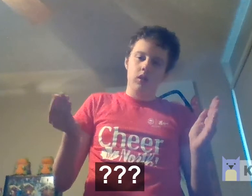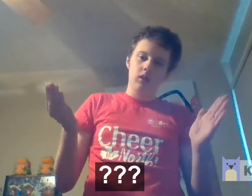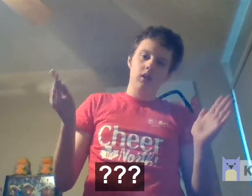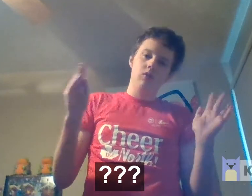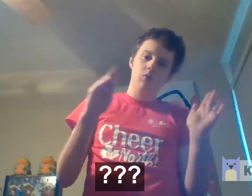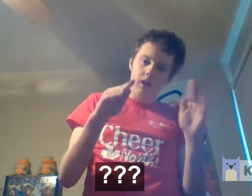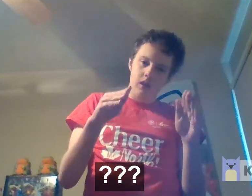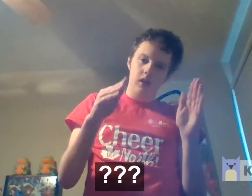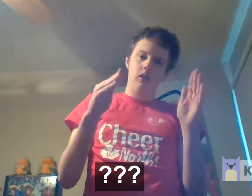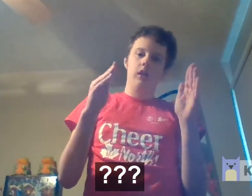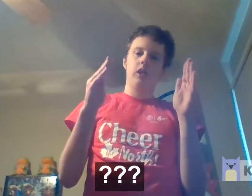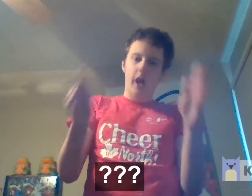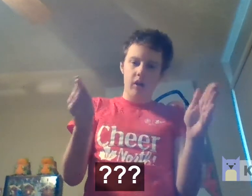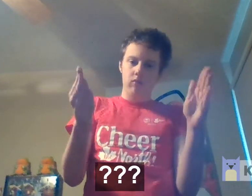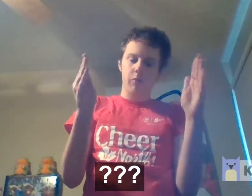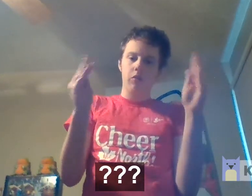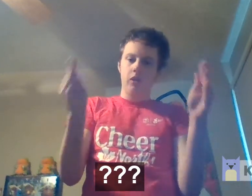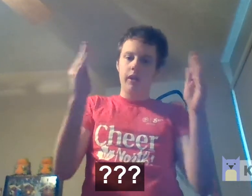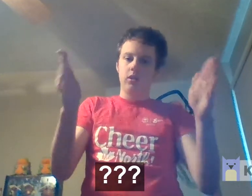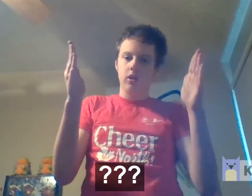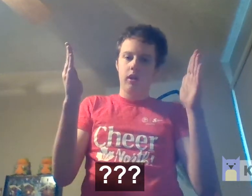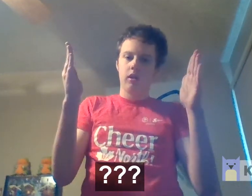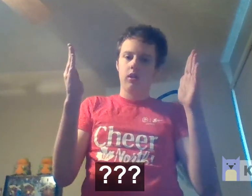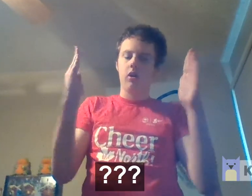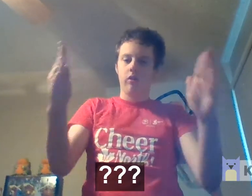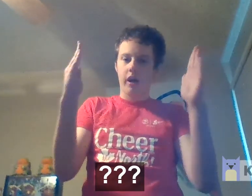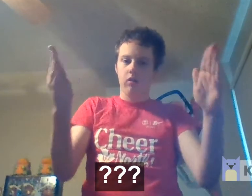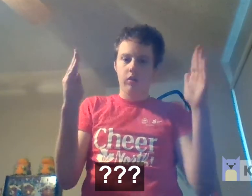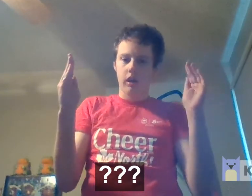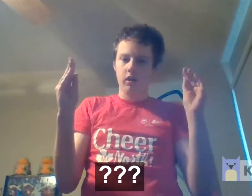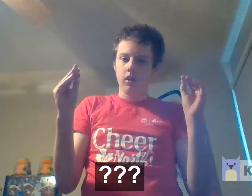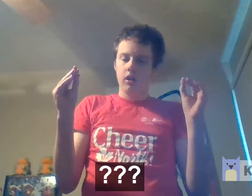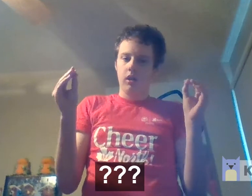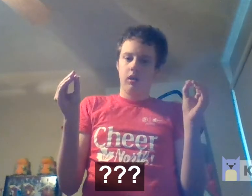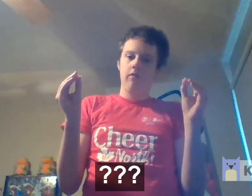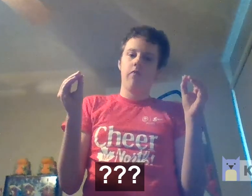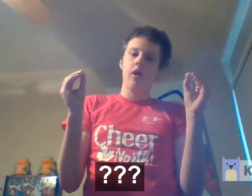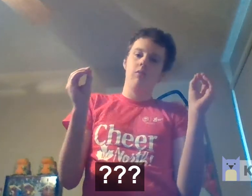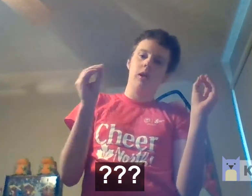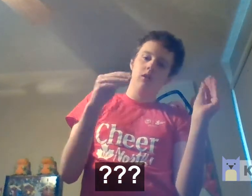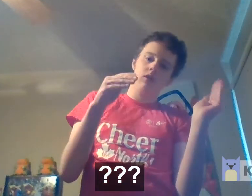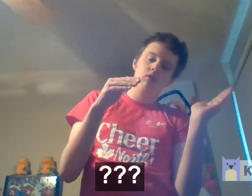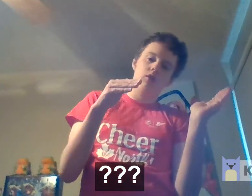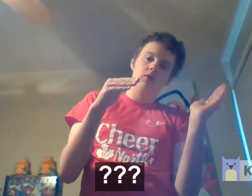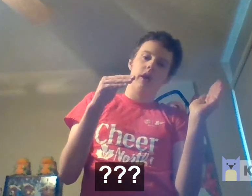It's not quite a count on a website called out, okay? It's back in my YouTube